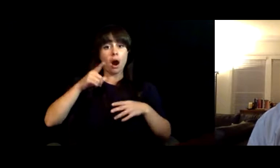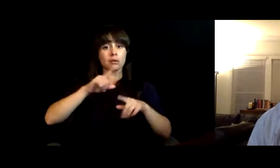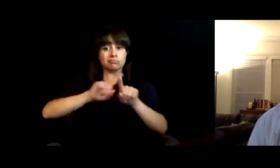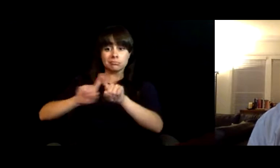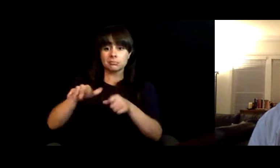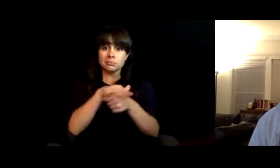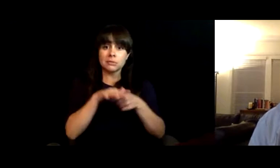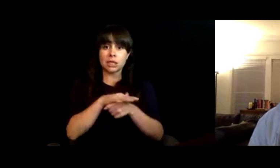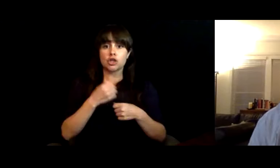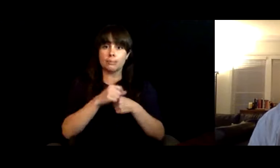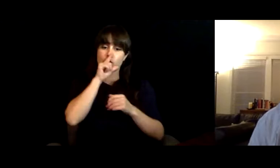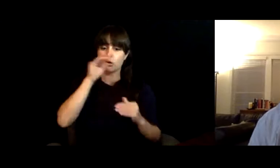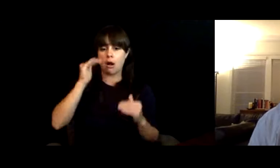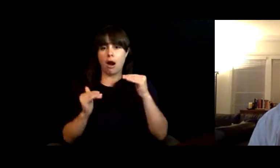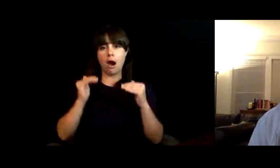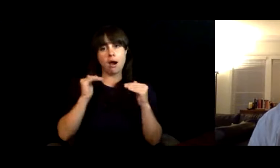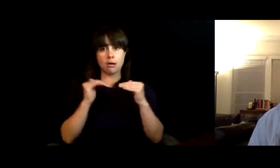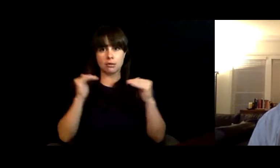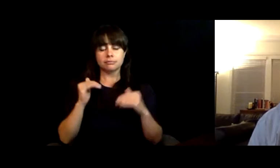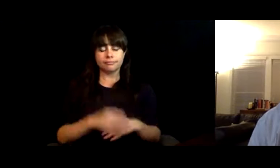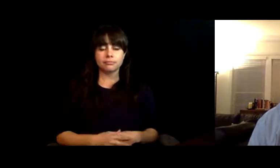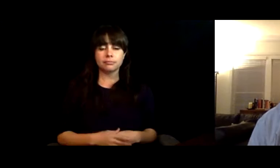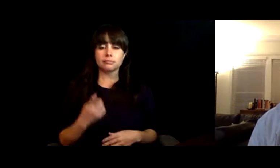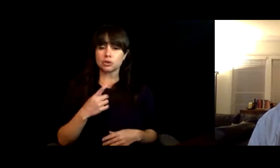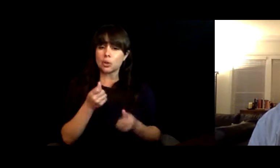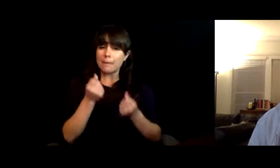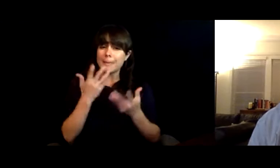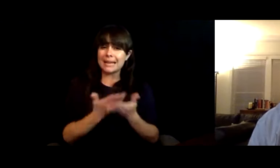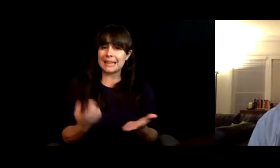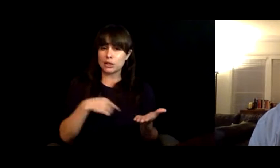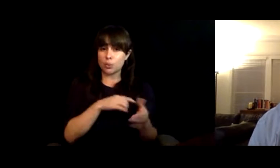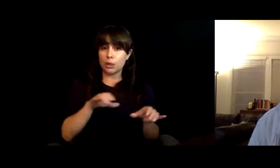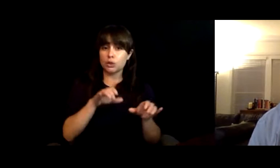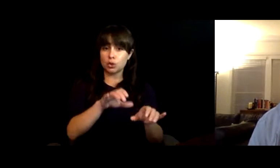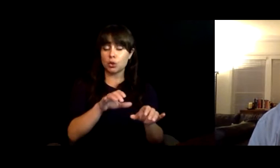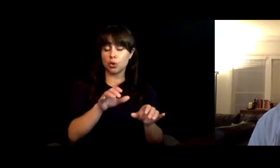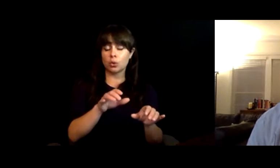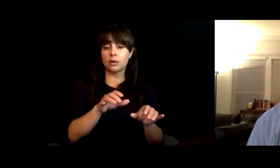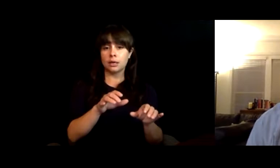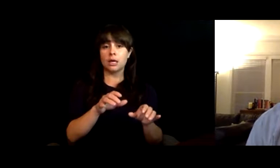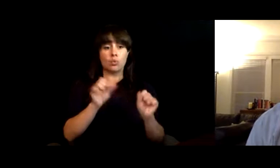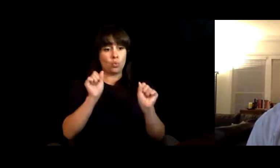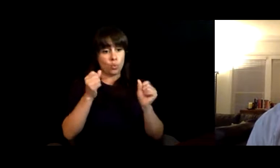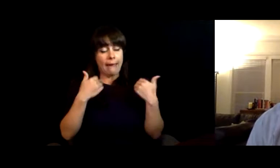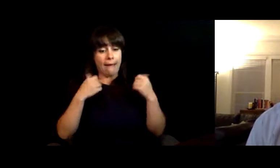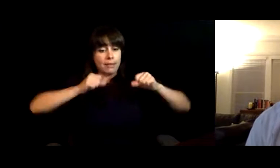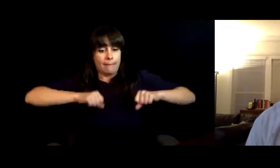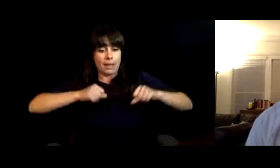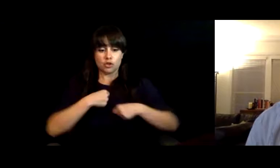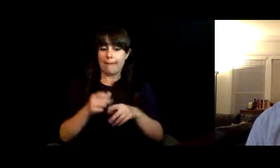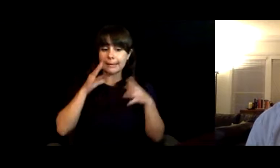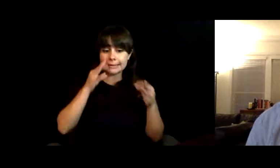So there's things that we're doing that we can do now that we have the ability to make these decisions.